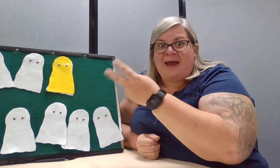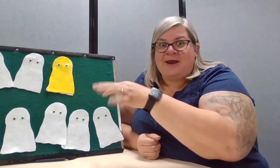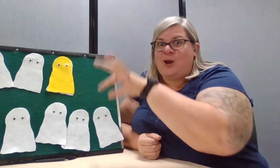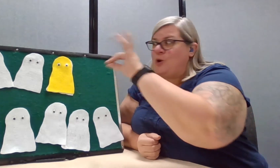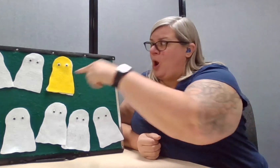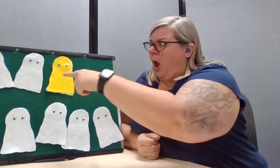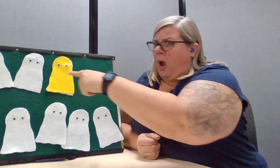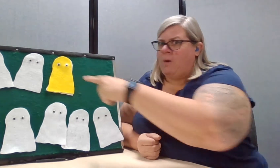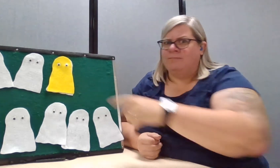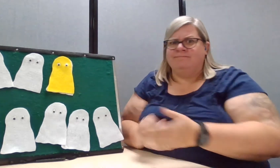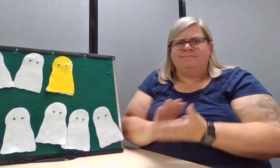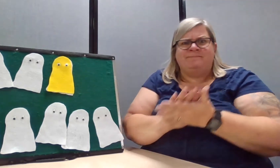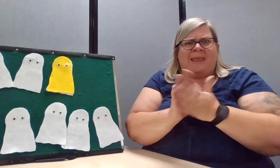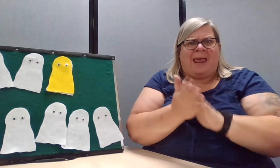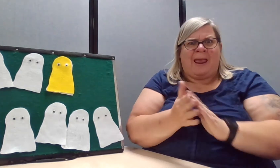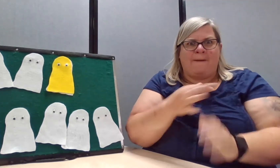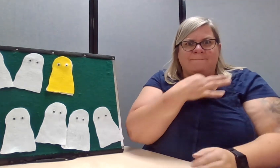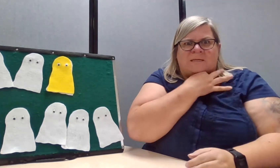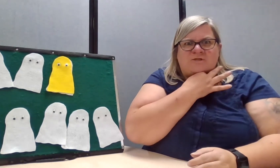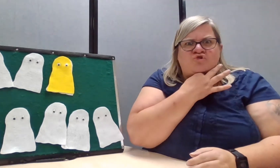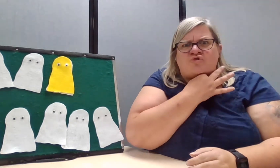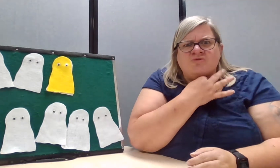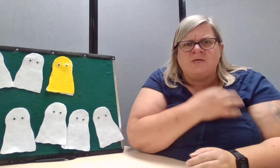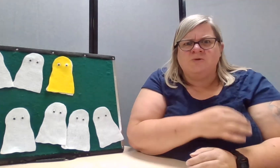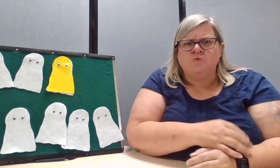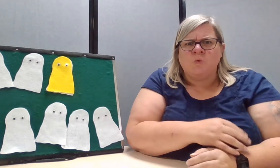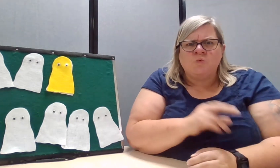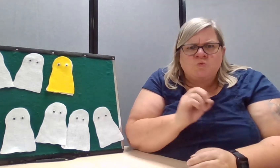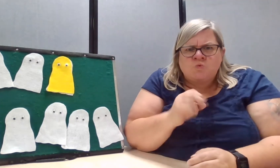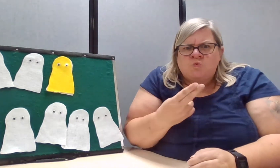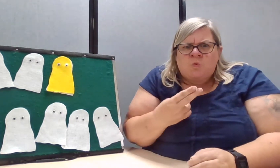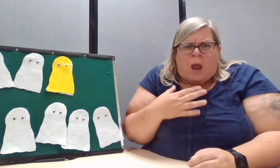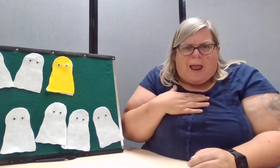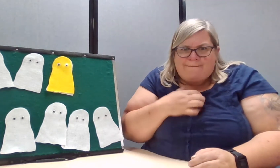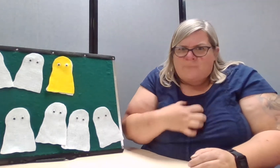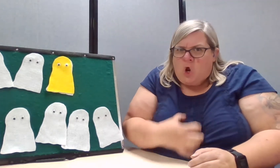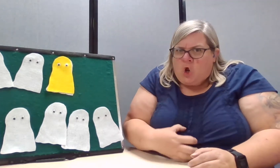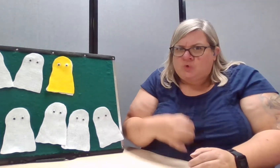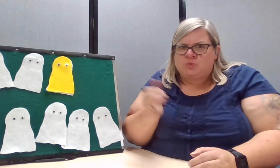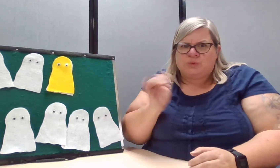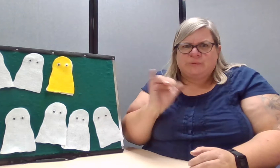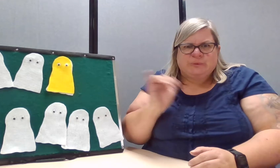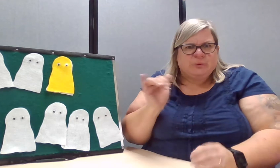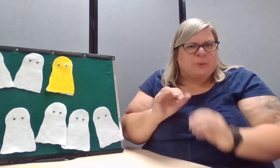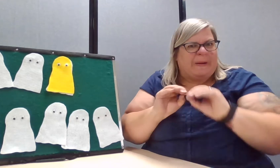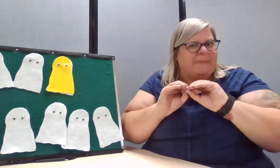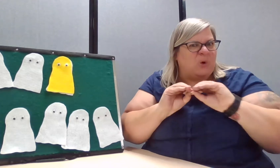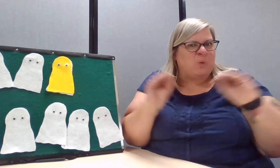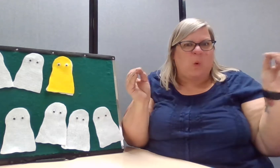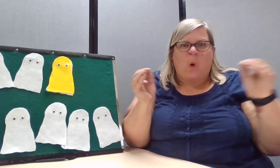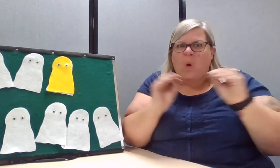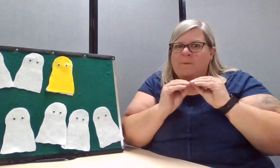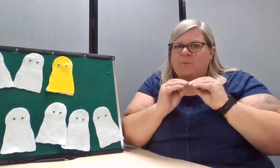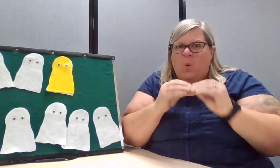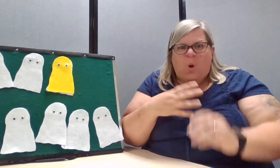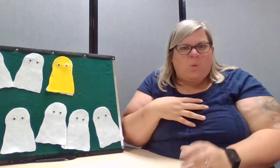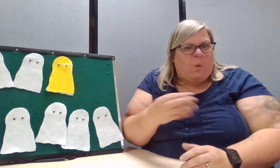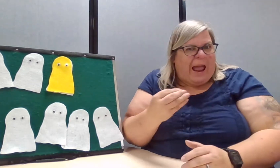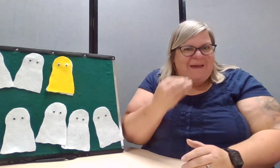goodness. The second ghost was curious about that and said, I'm hungry